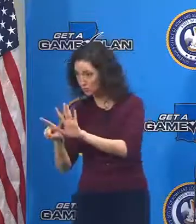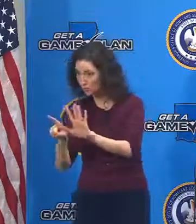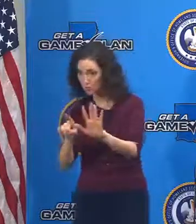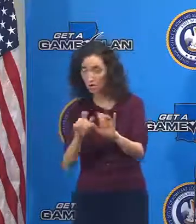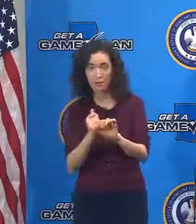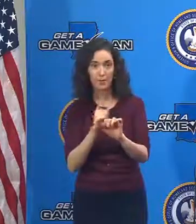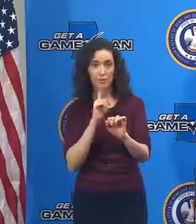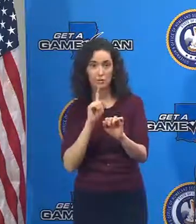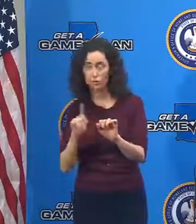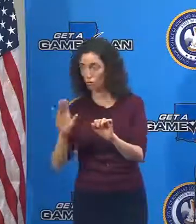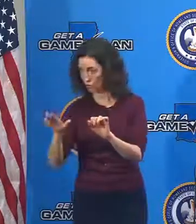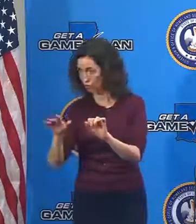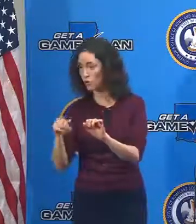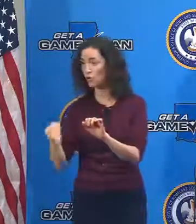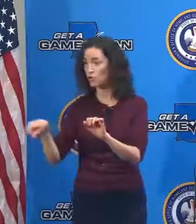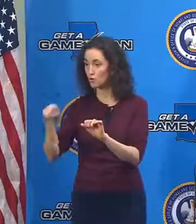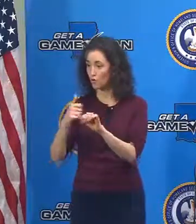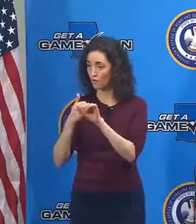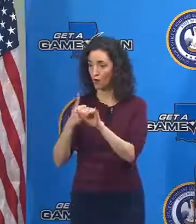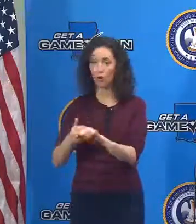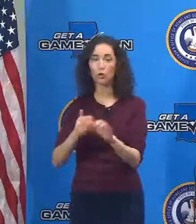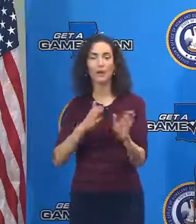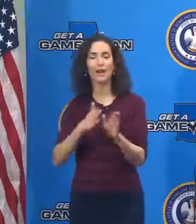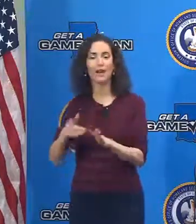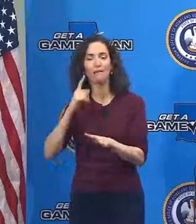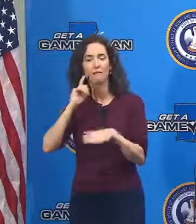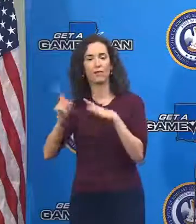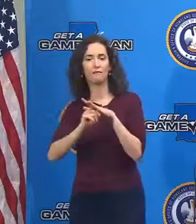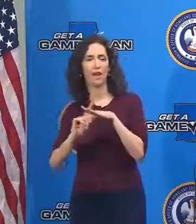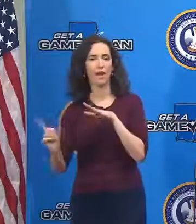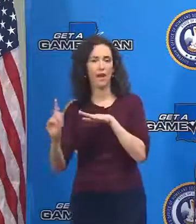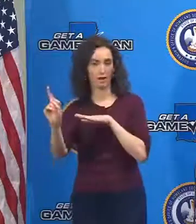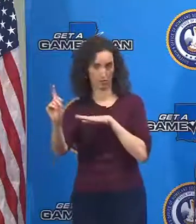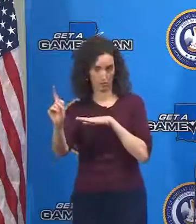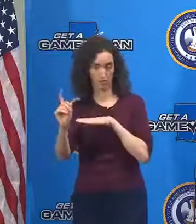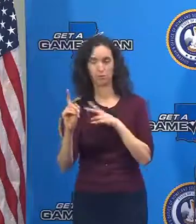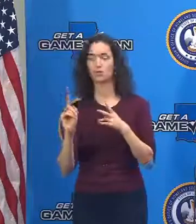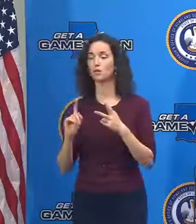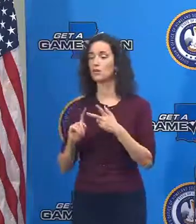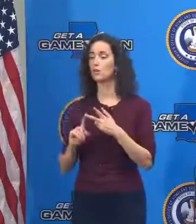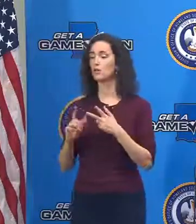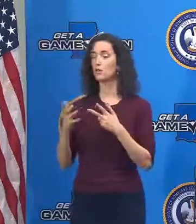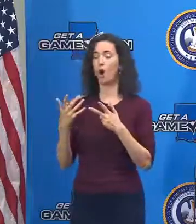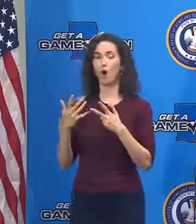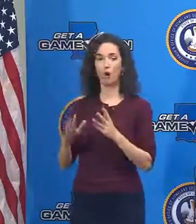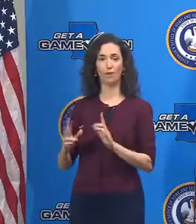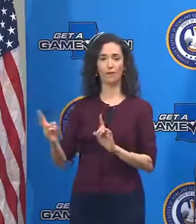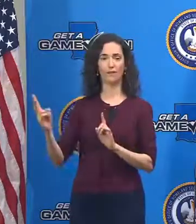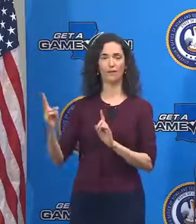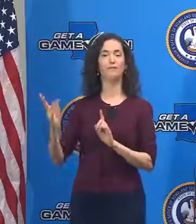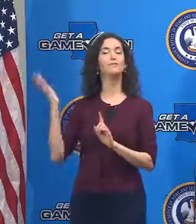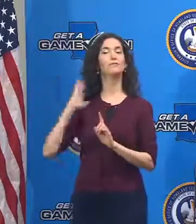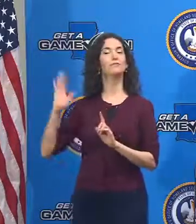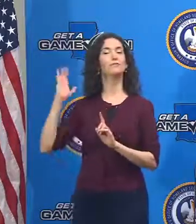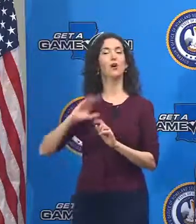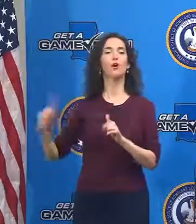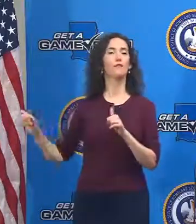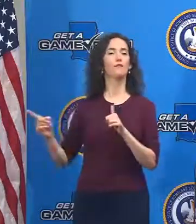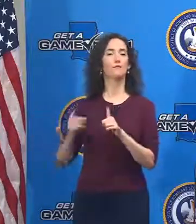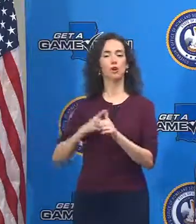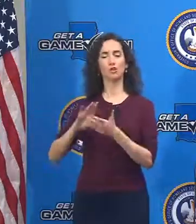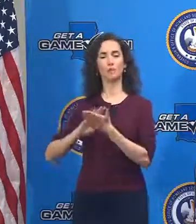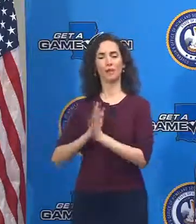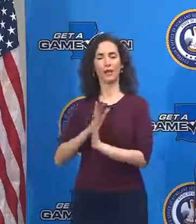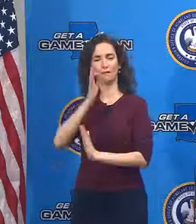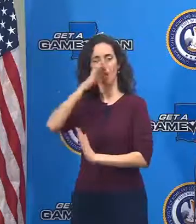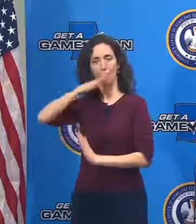know that they are following their evacuation plan that they have pre-filed with us when they first became